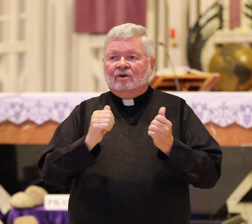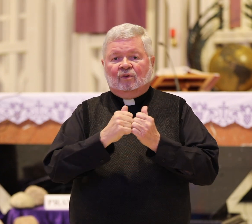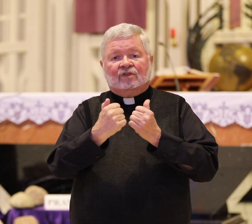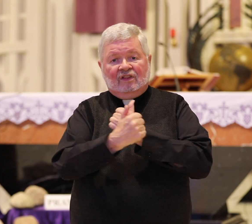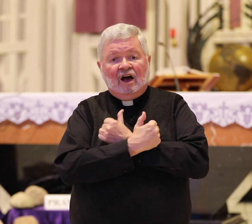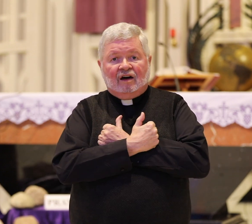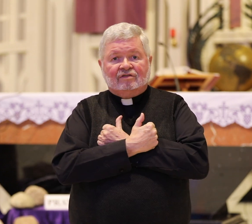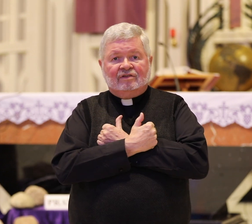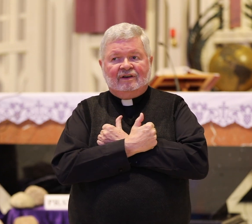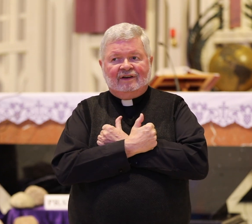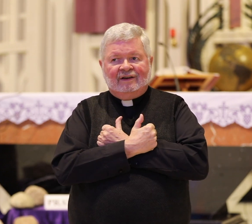with love.